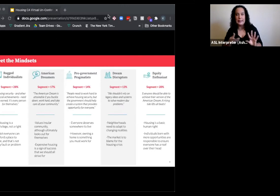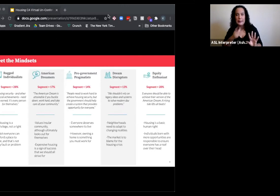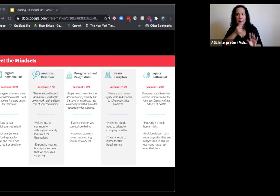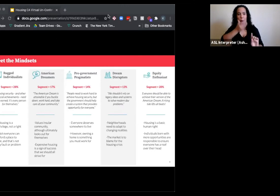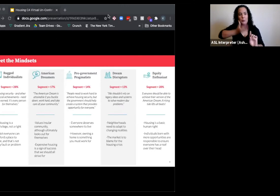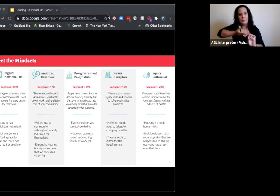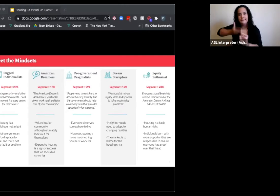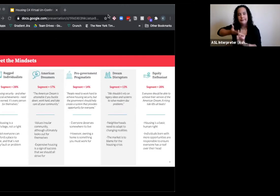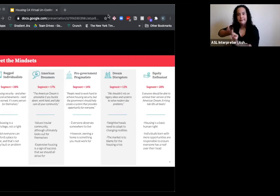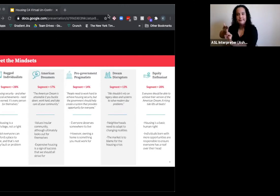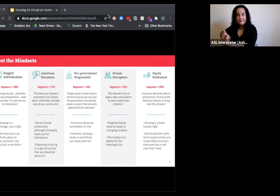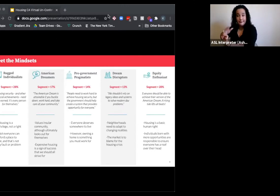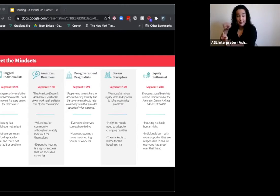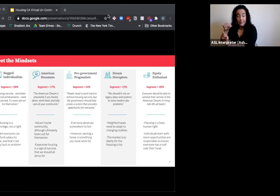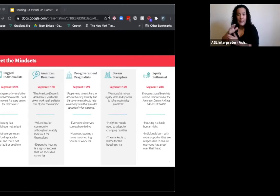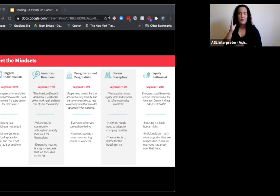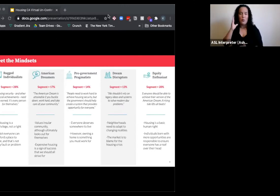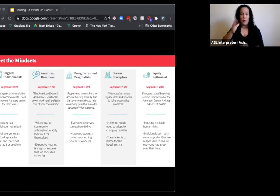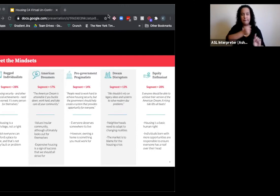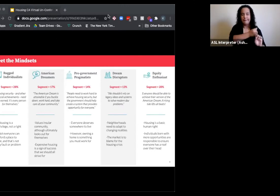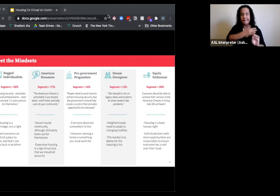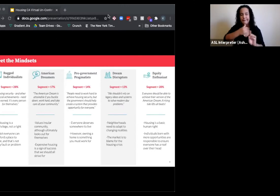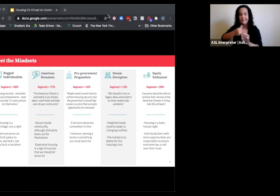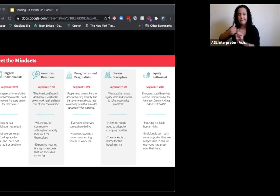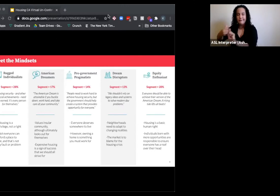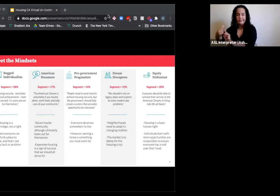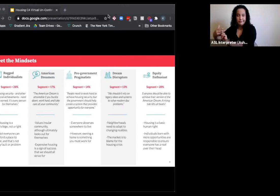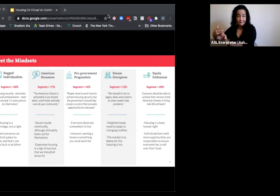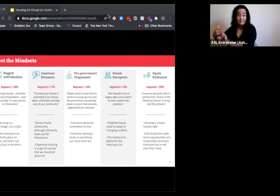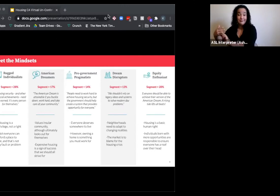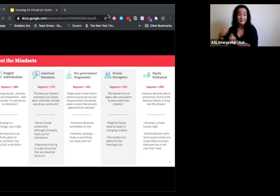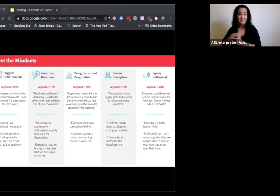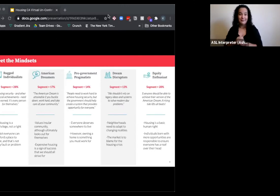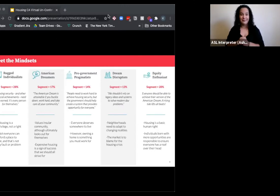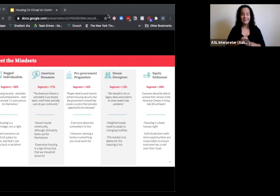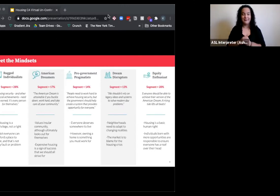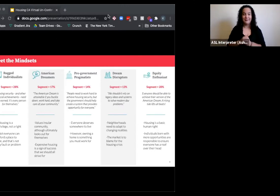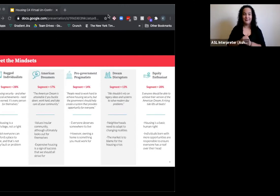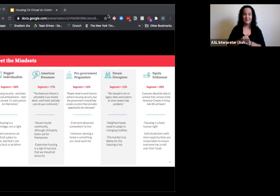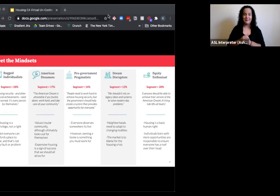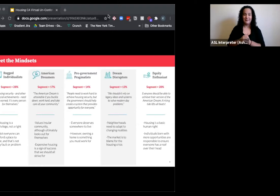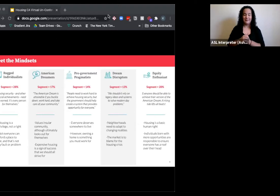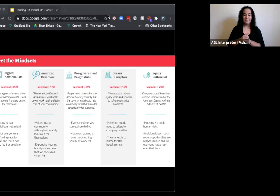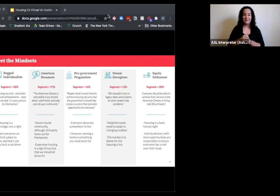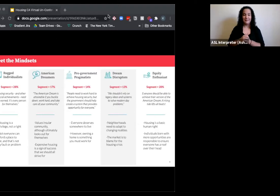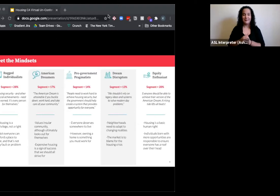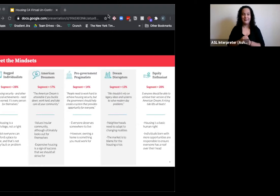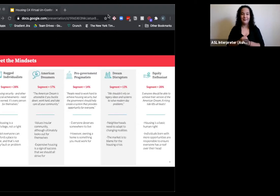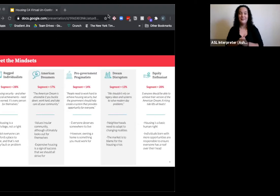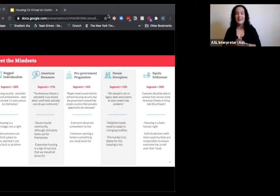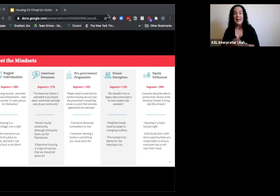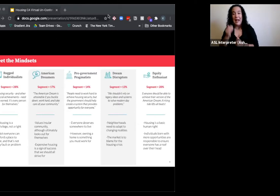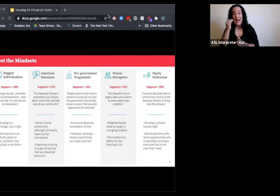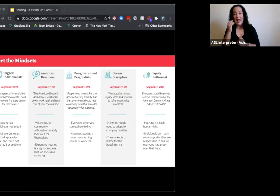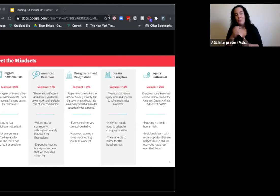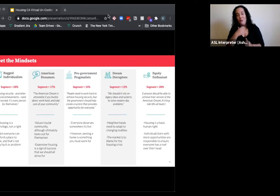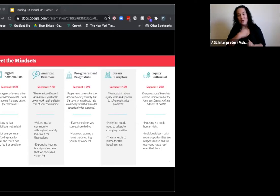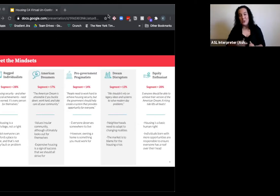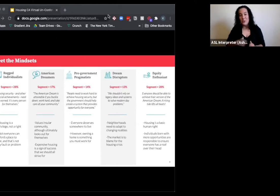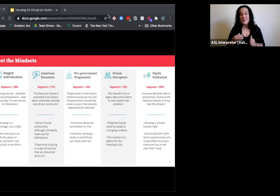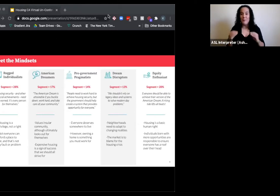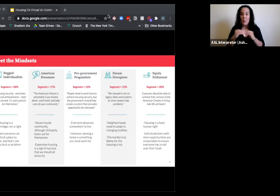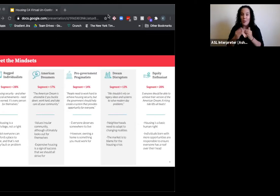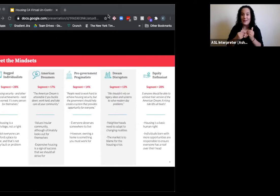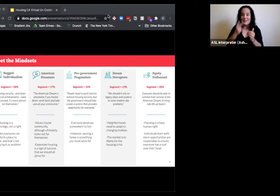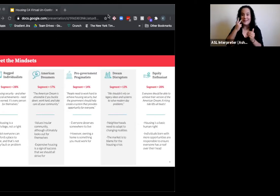deep dive into each one. And I'd love to make this as interactive as it can be given our virtual forum here. So if you think as